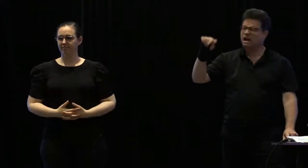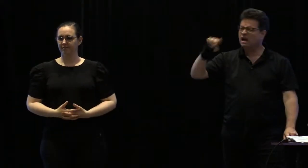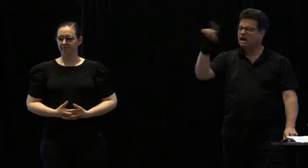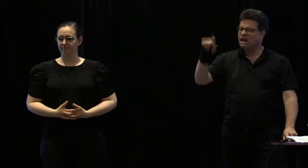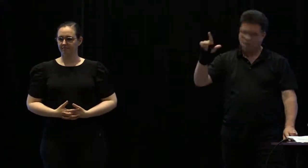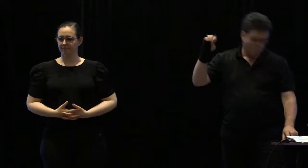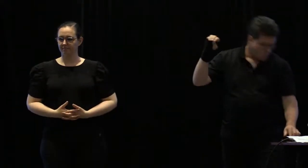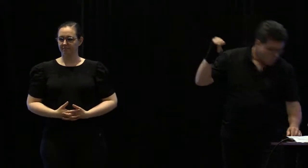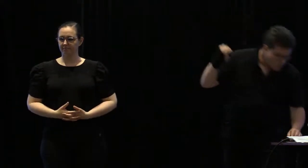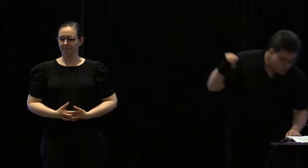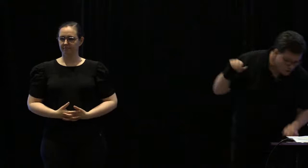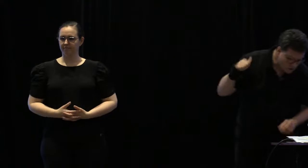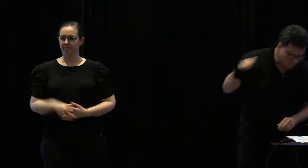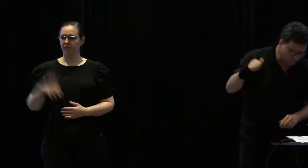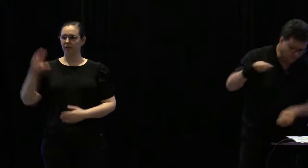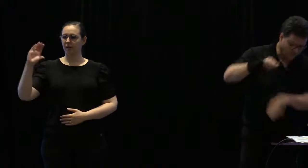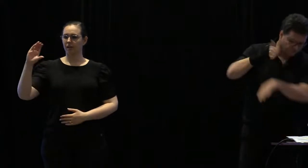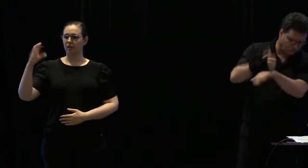Now, Charles Laszlo,